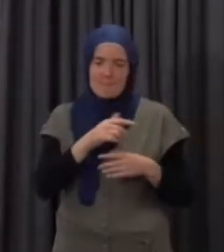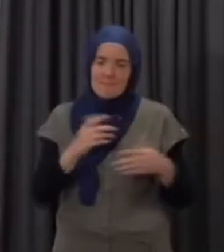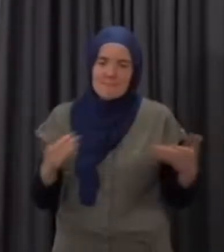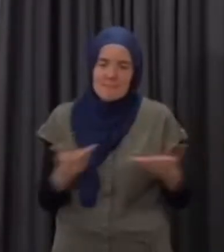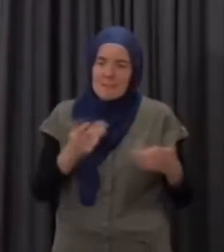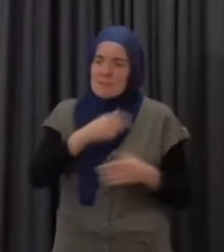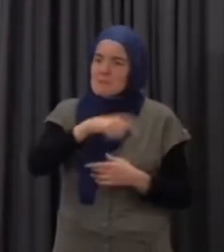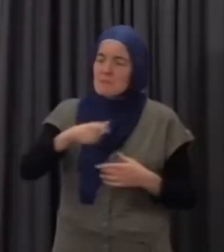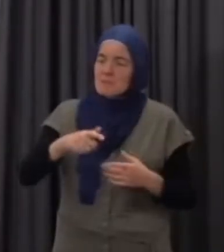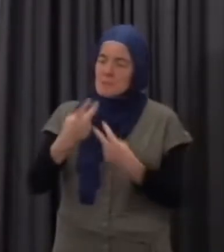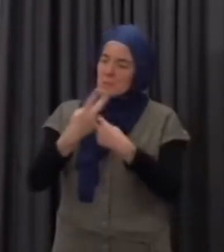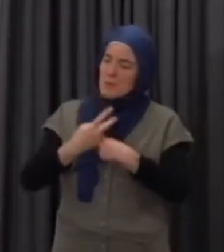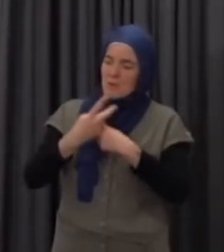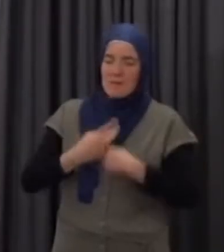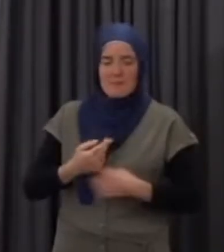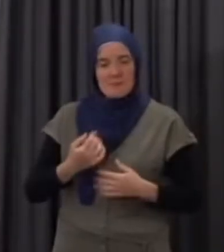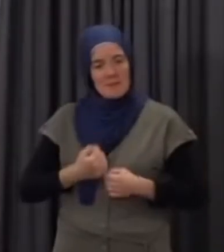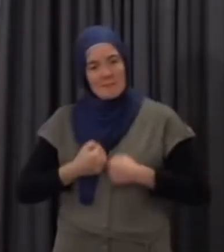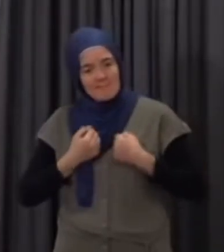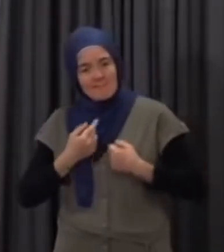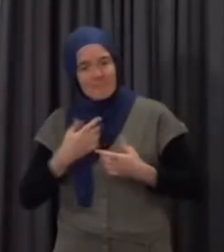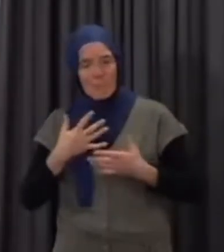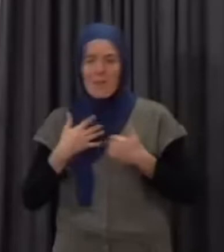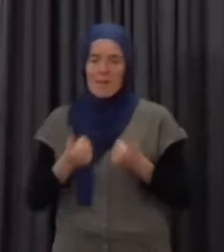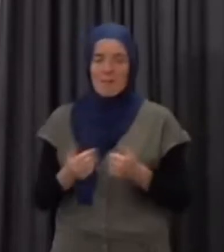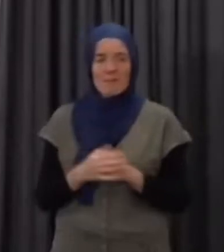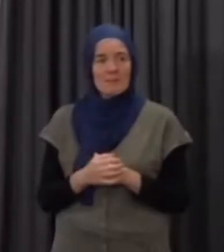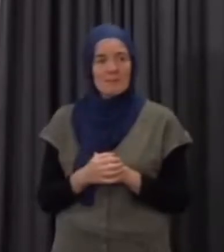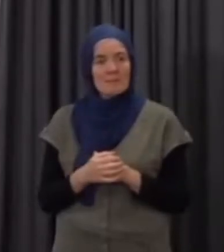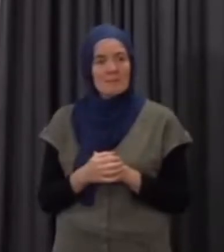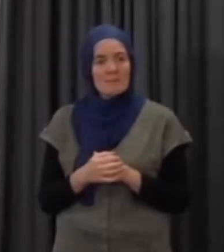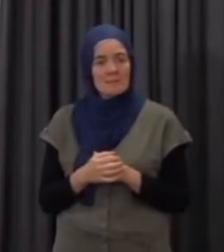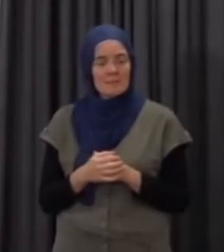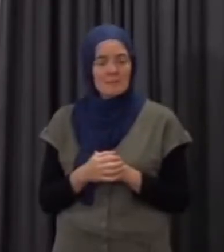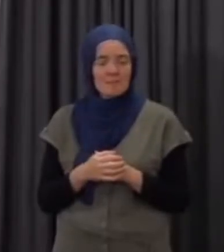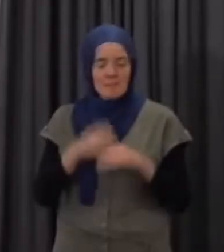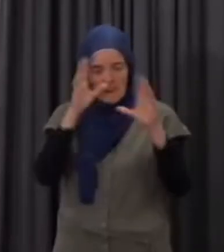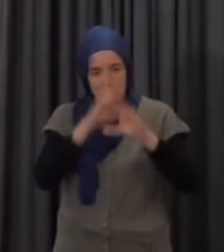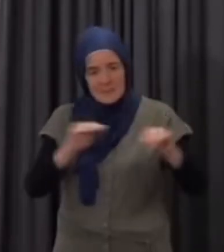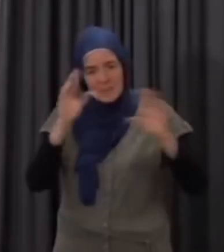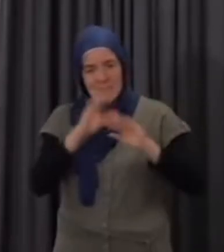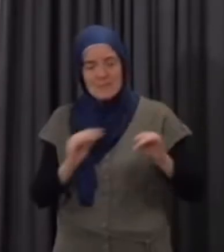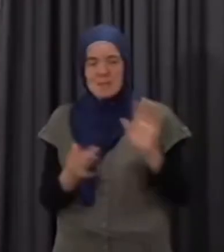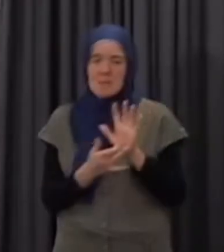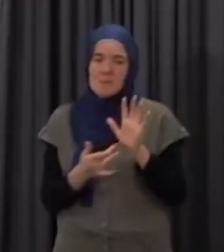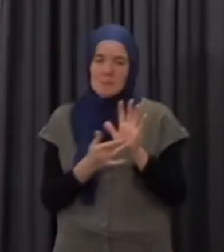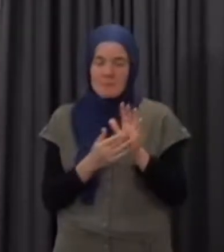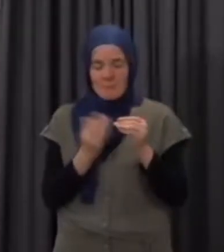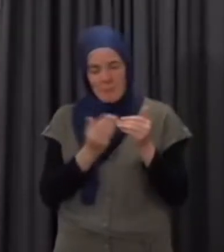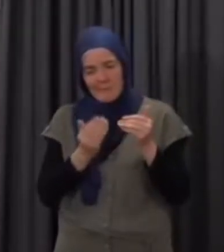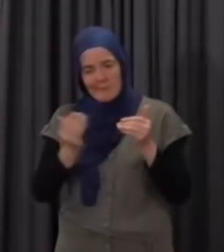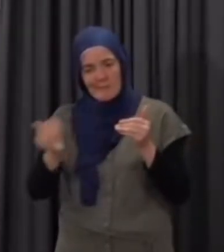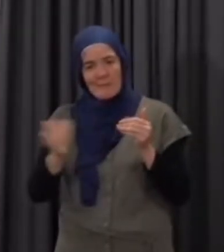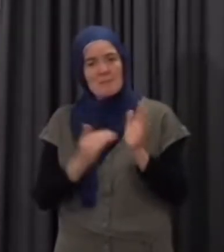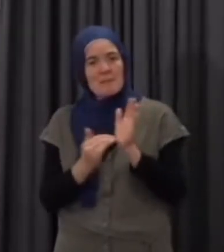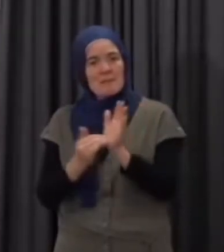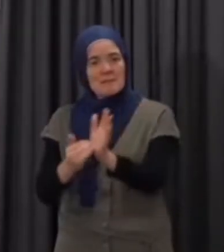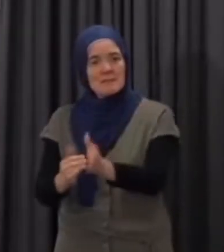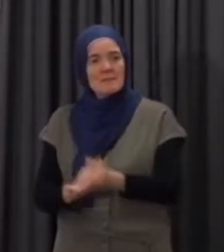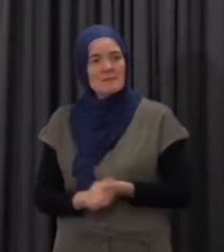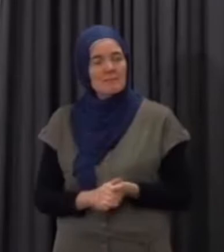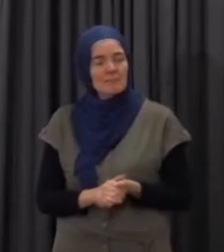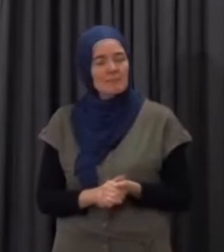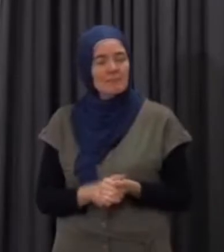this stage, and I do think those healthy messages are going to be really important for the forthcoming months to get people as fit and healthy as possible. Okay, thank you very